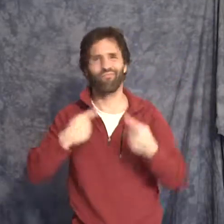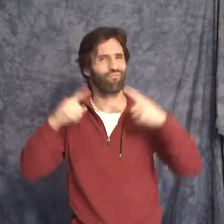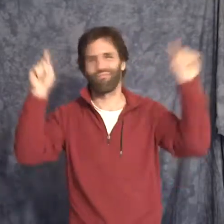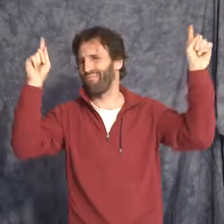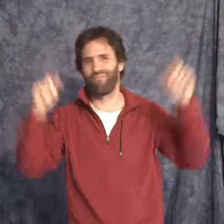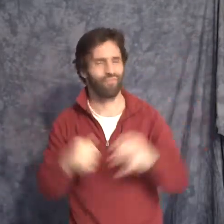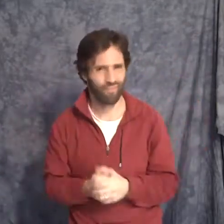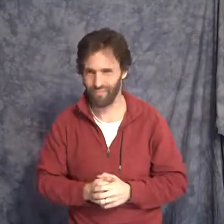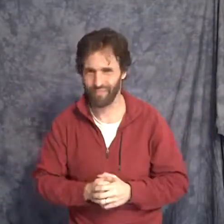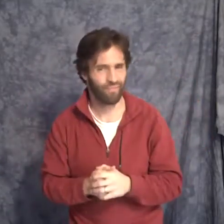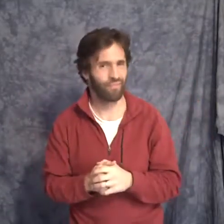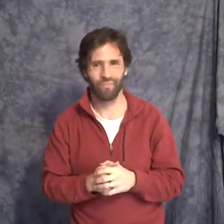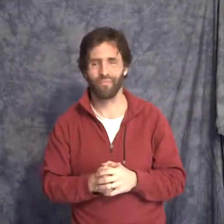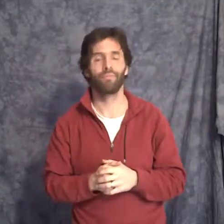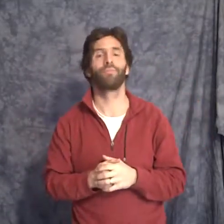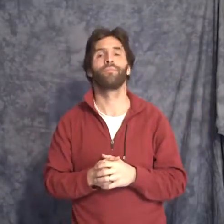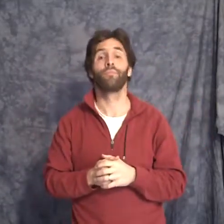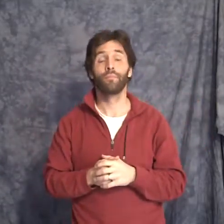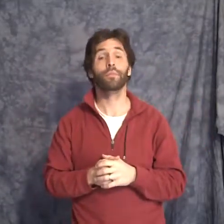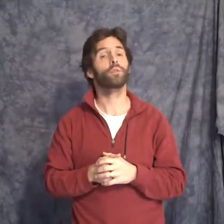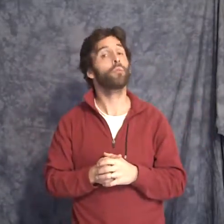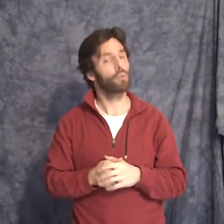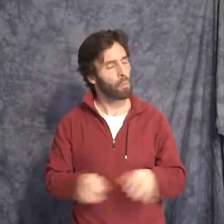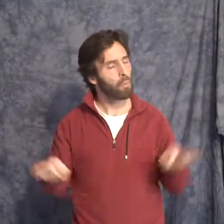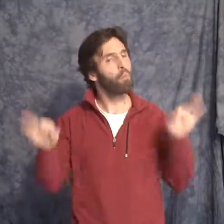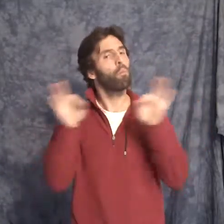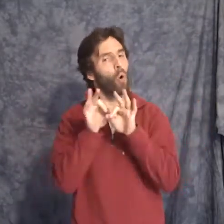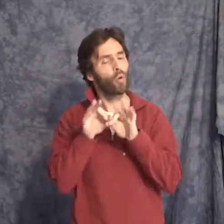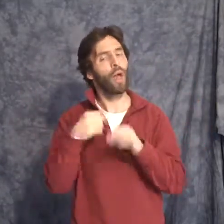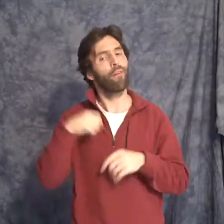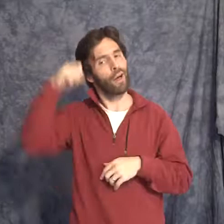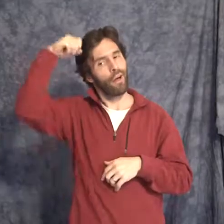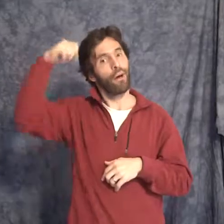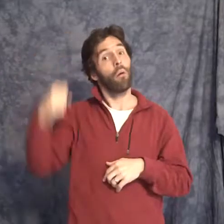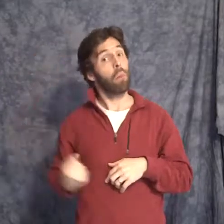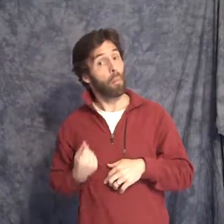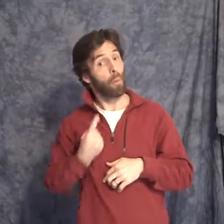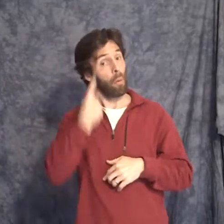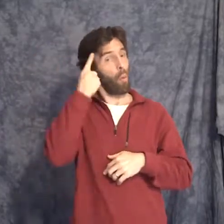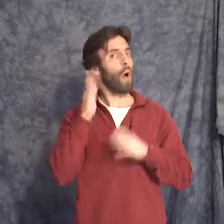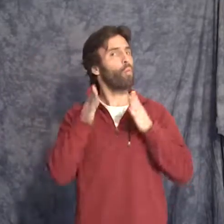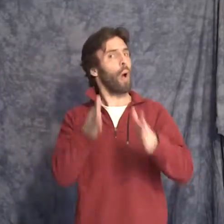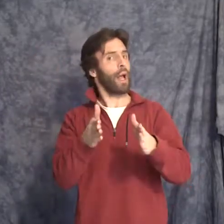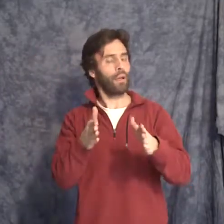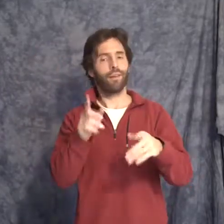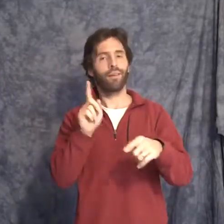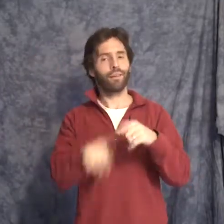we would not have normal flow of impulses, and our nervous system wouldn't work the way we know it should.